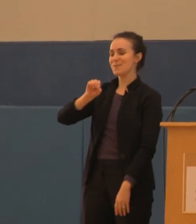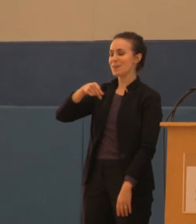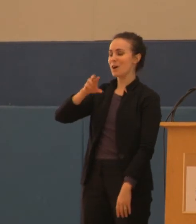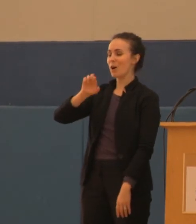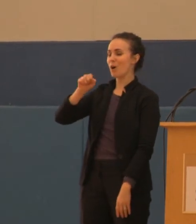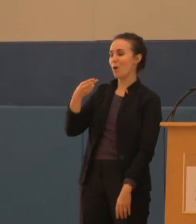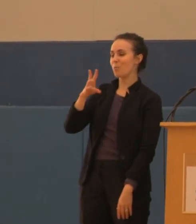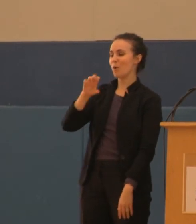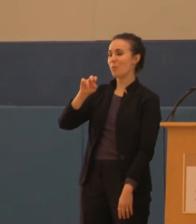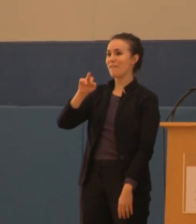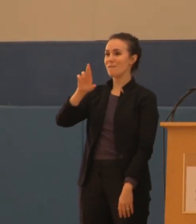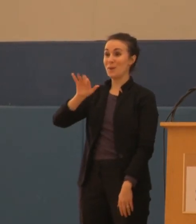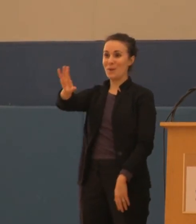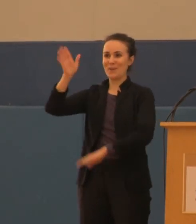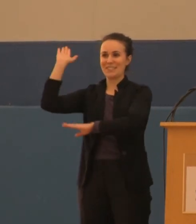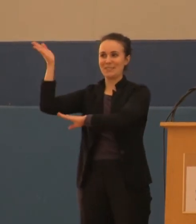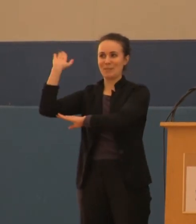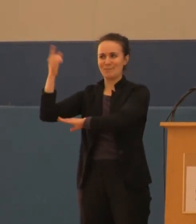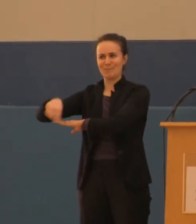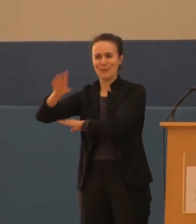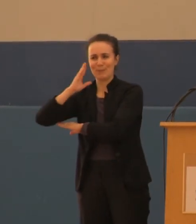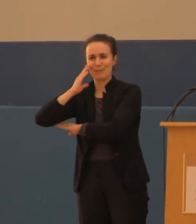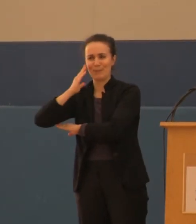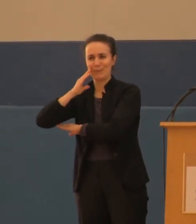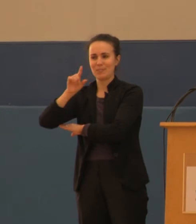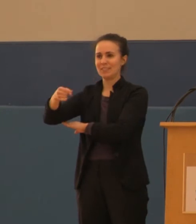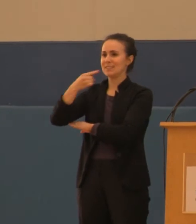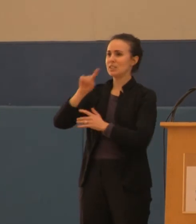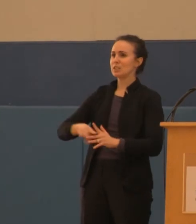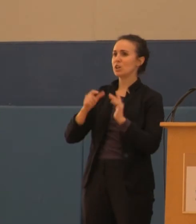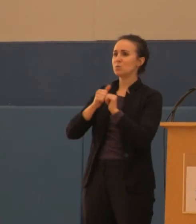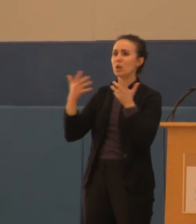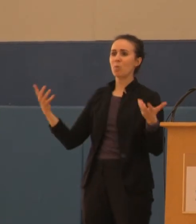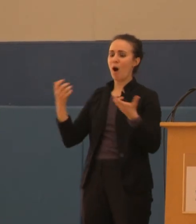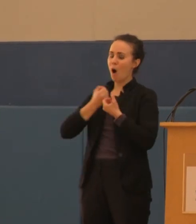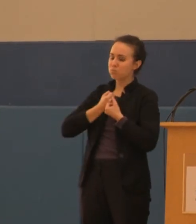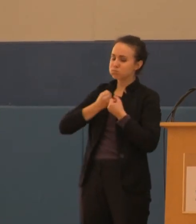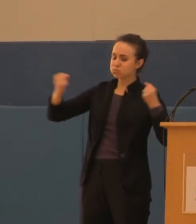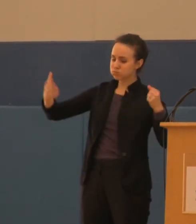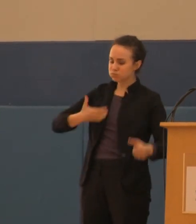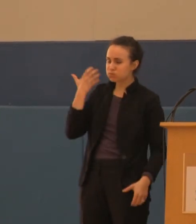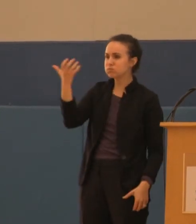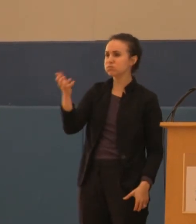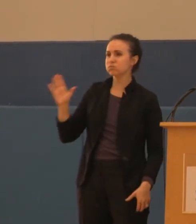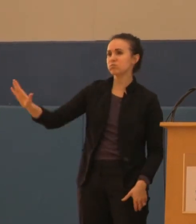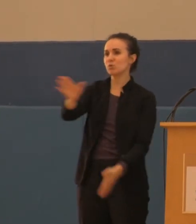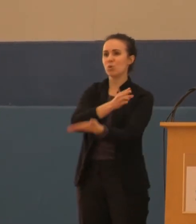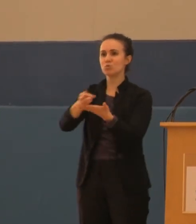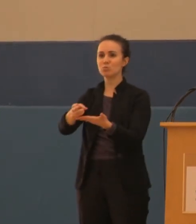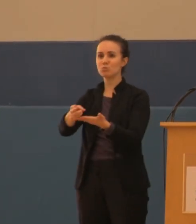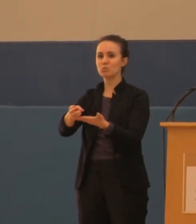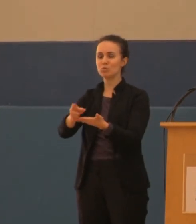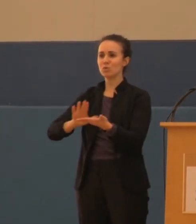recently. You heard. She said it starts with speaking your truth. Your